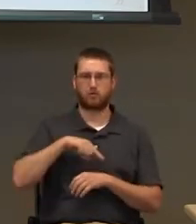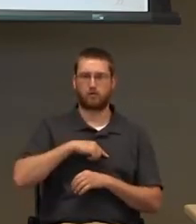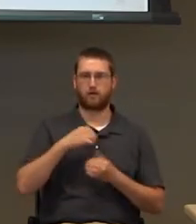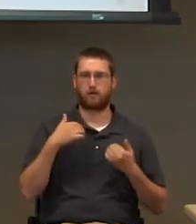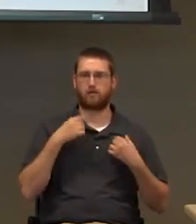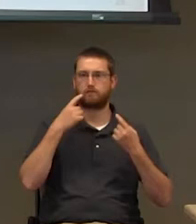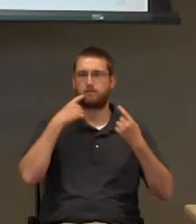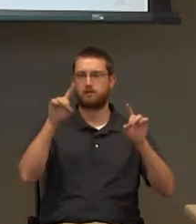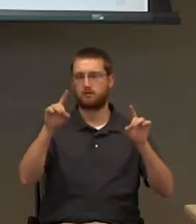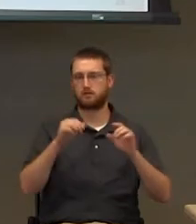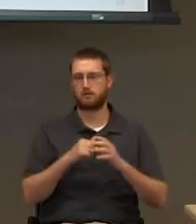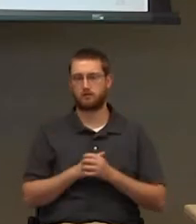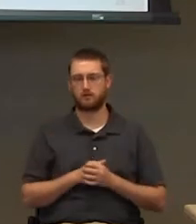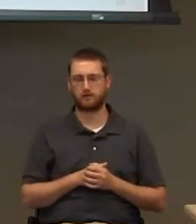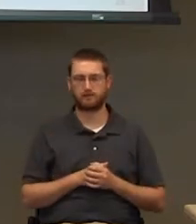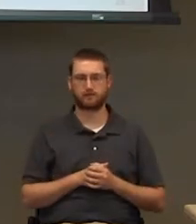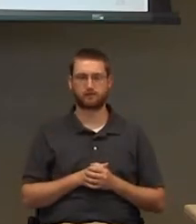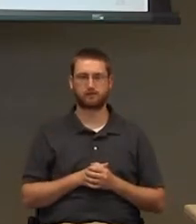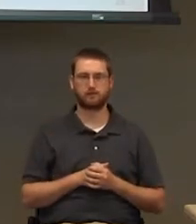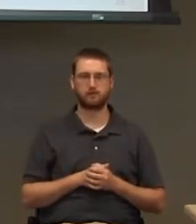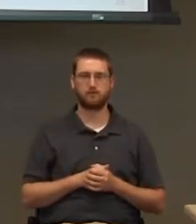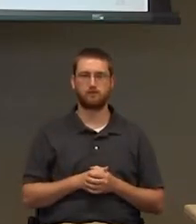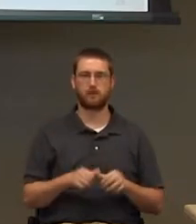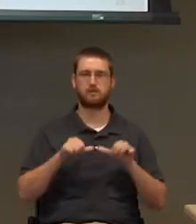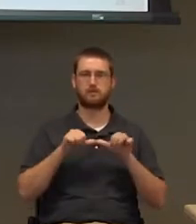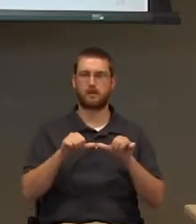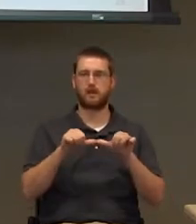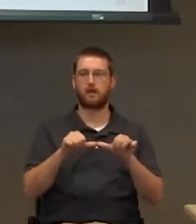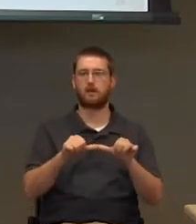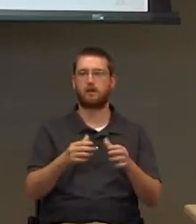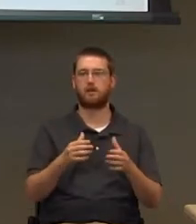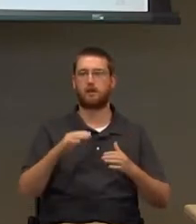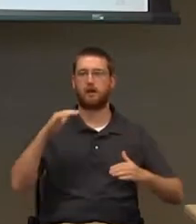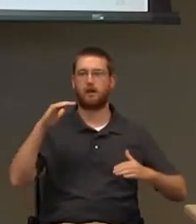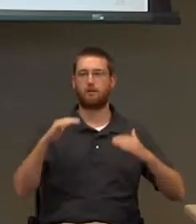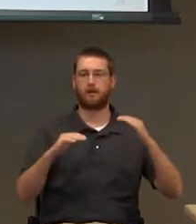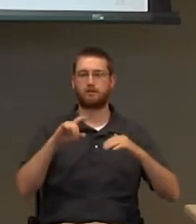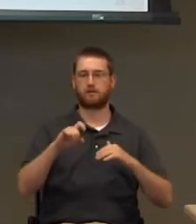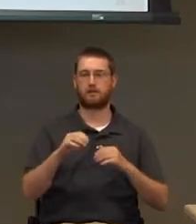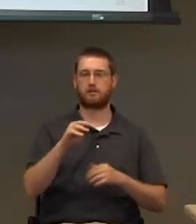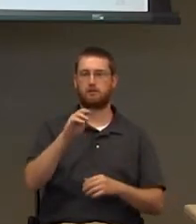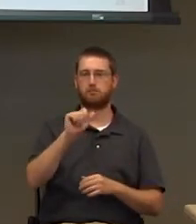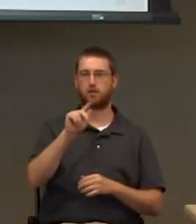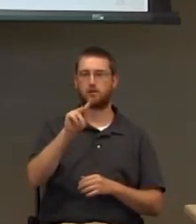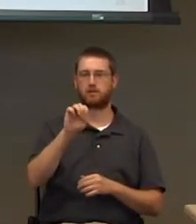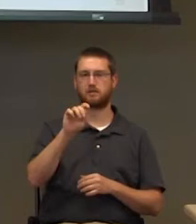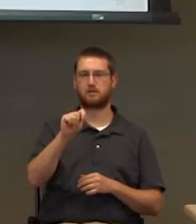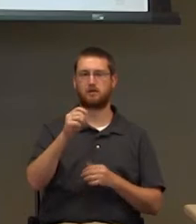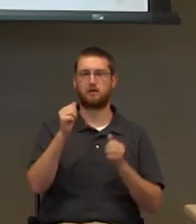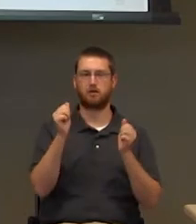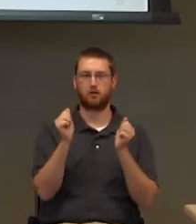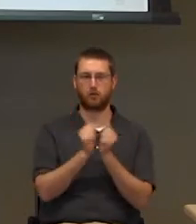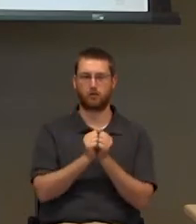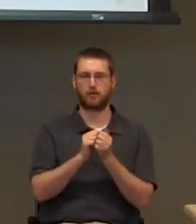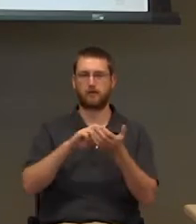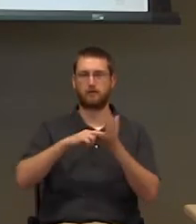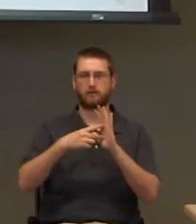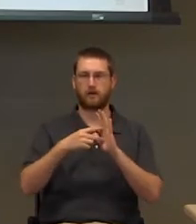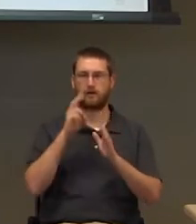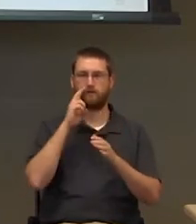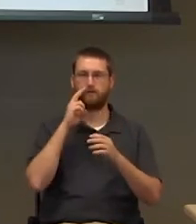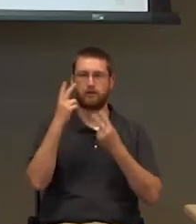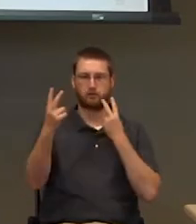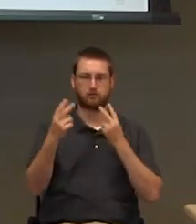success. Keys to sustainability. Balance the needs of the market with a defined vision. Flexibility is